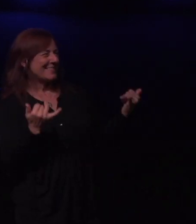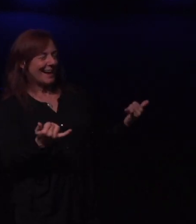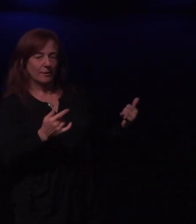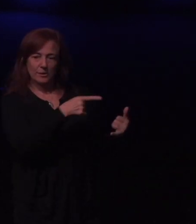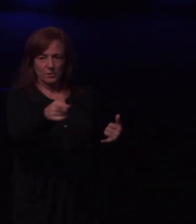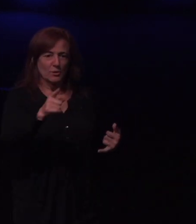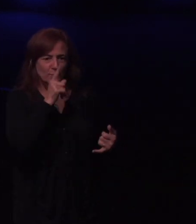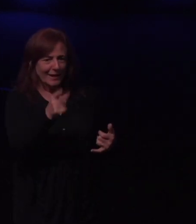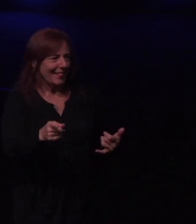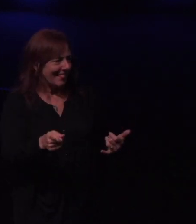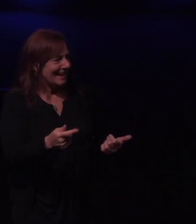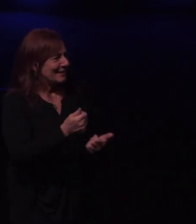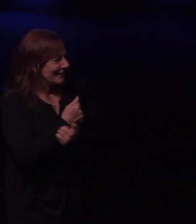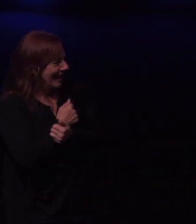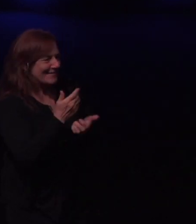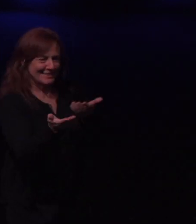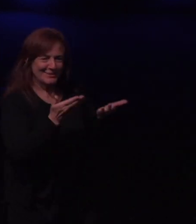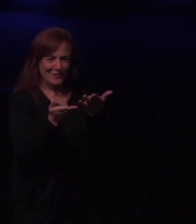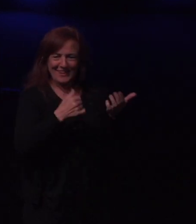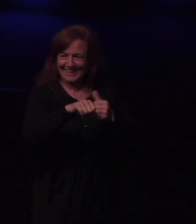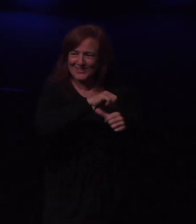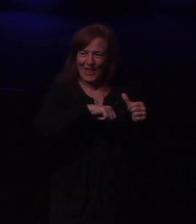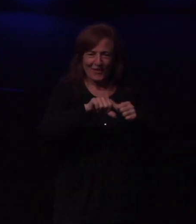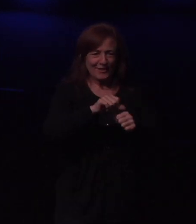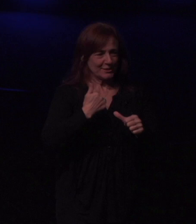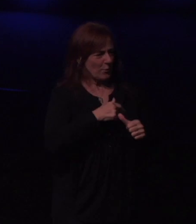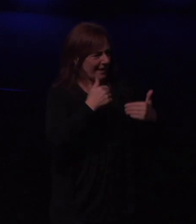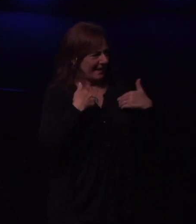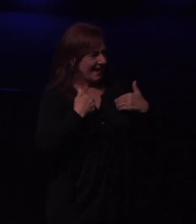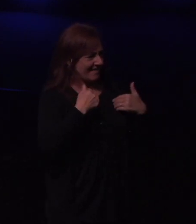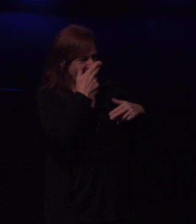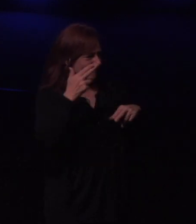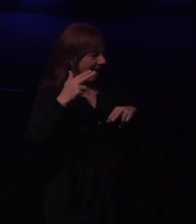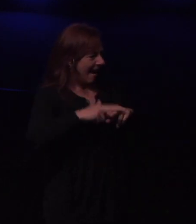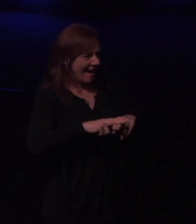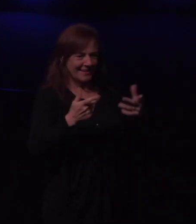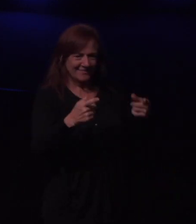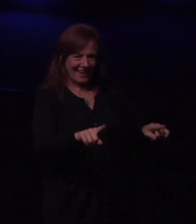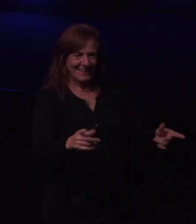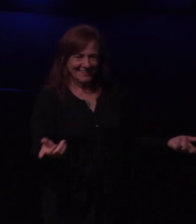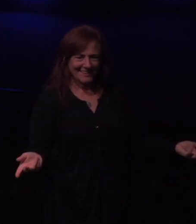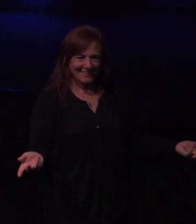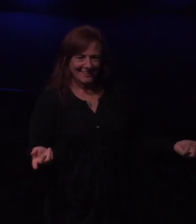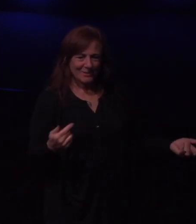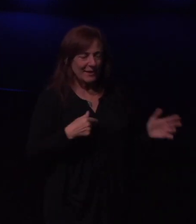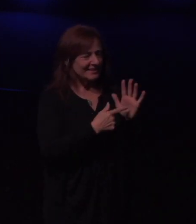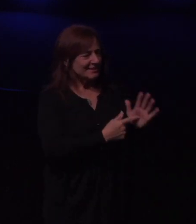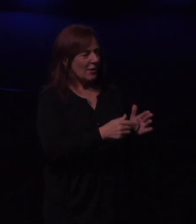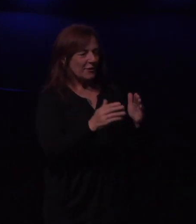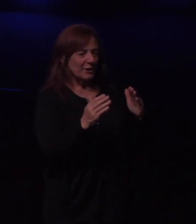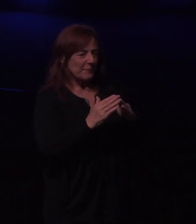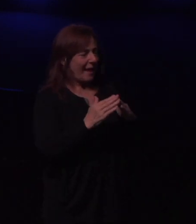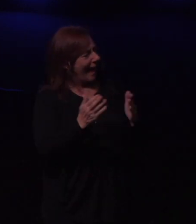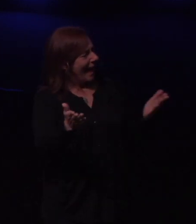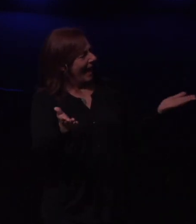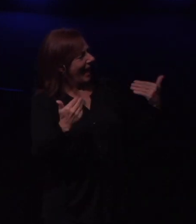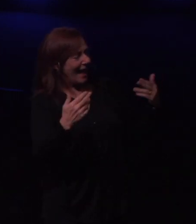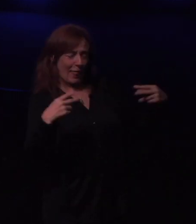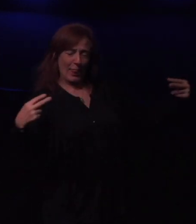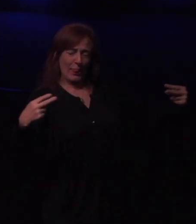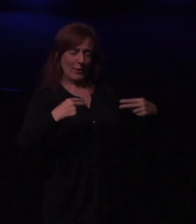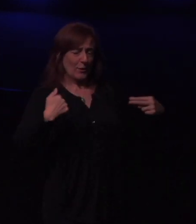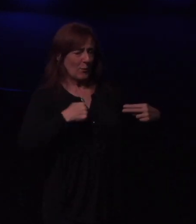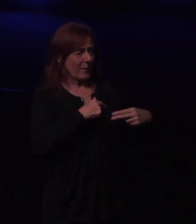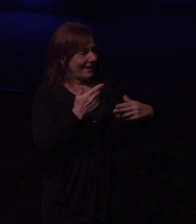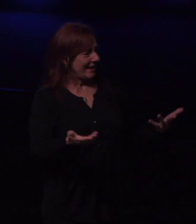deal. Loving and serving each other so we could have a fun event, so that we could show our community, hey, we're